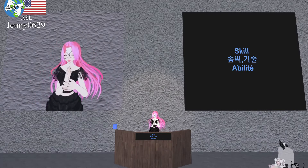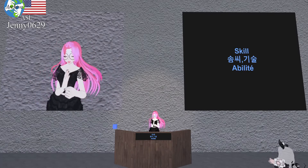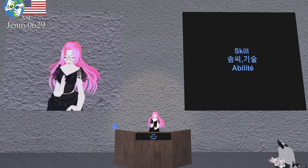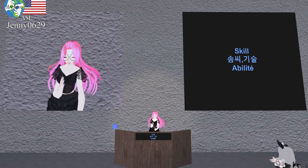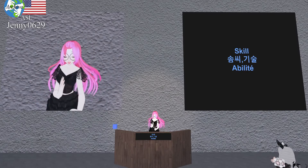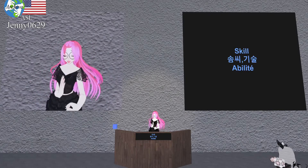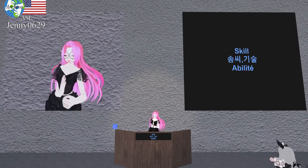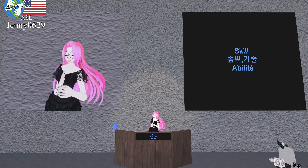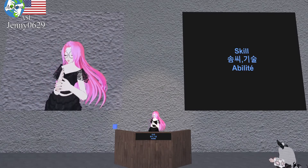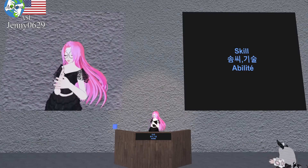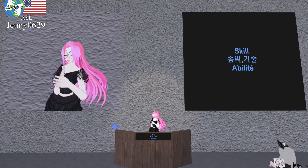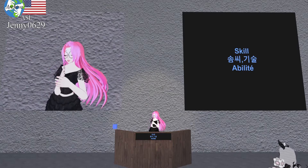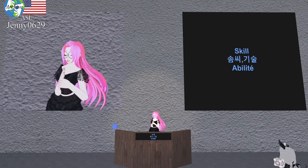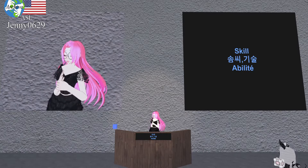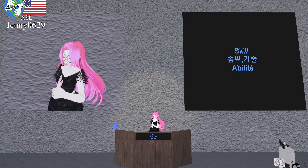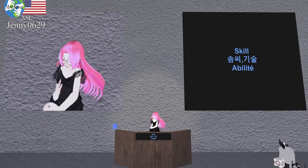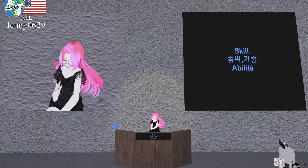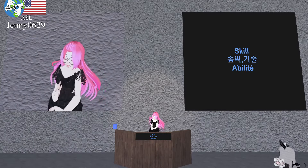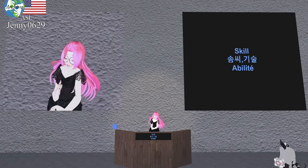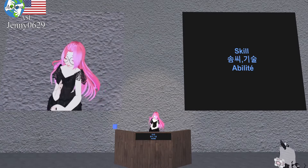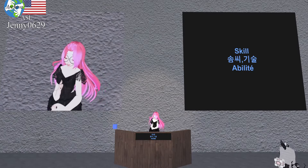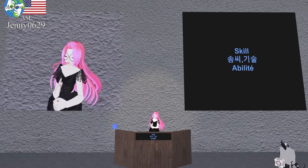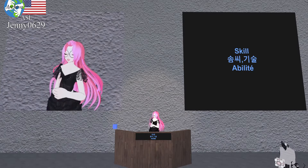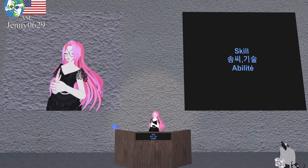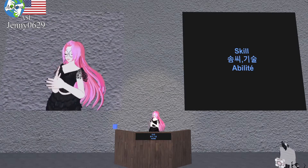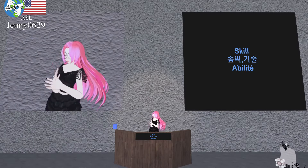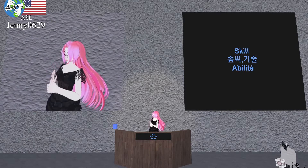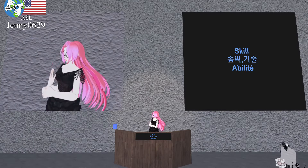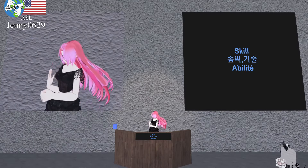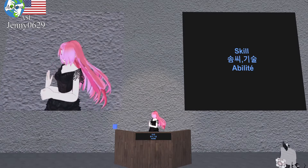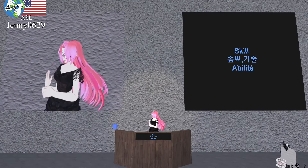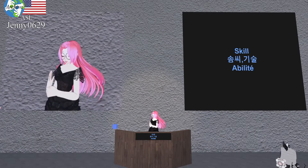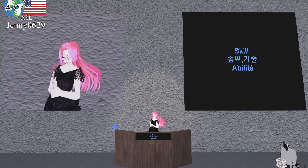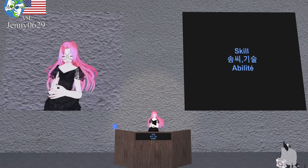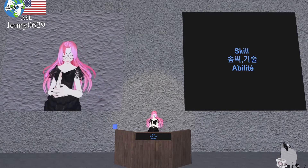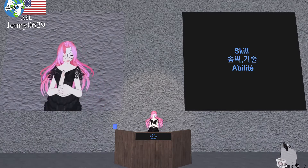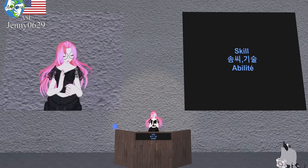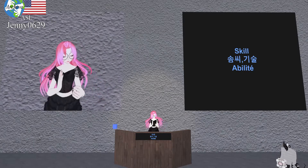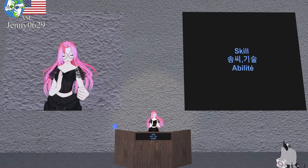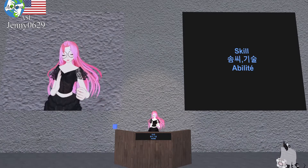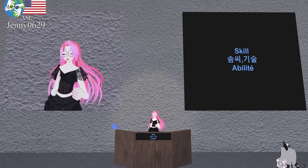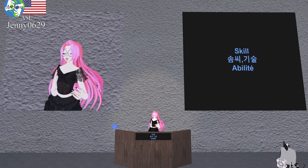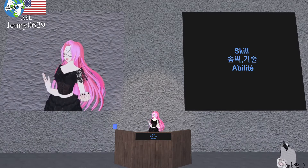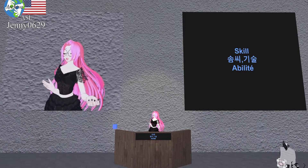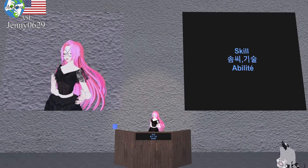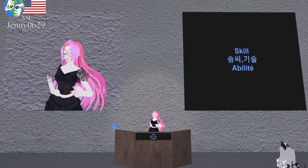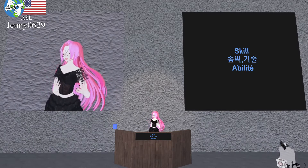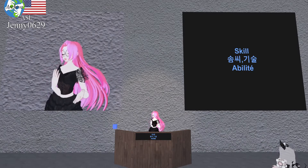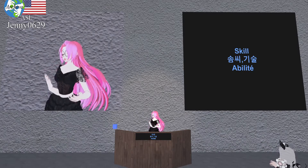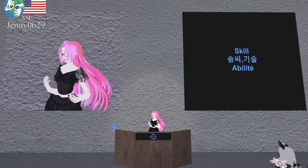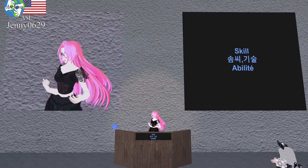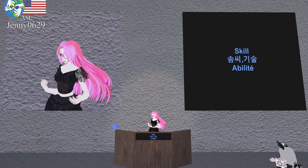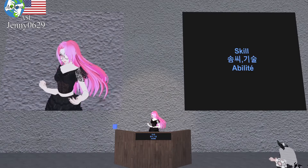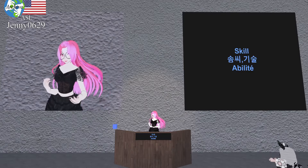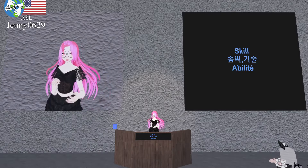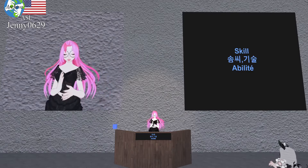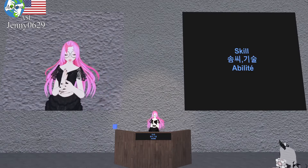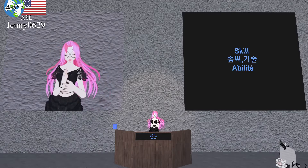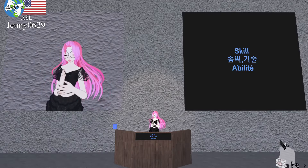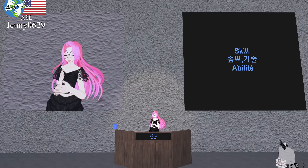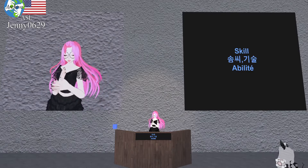for talent. So if somebody wants to say you're very talented in this, they can also use skill. This could also